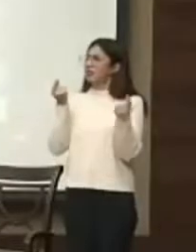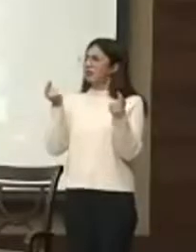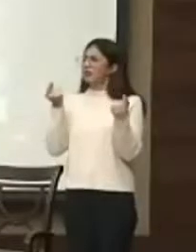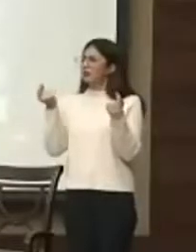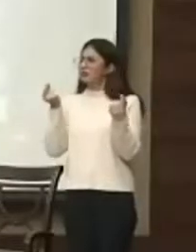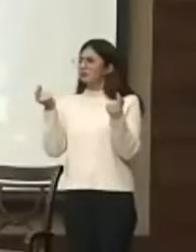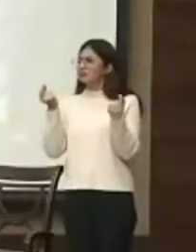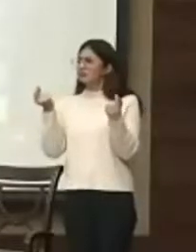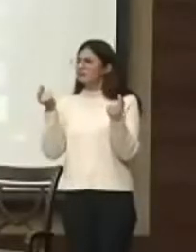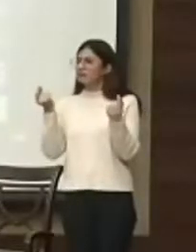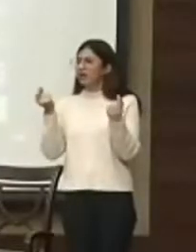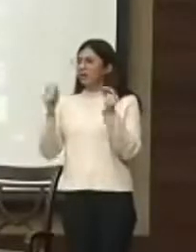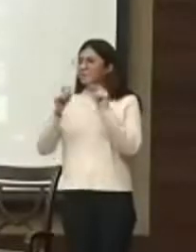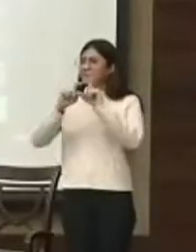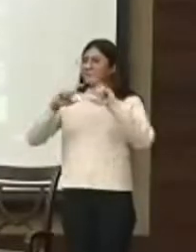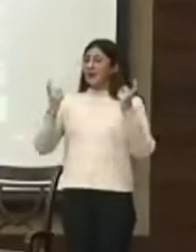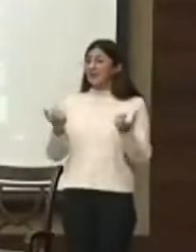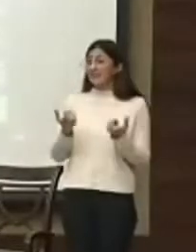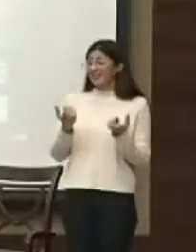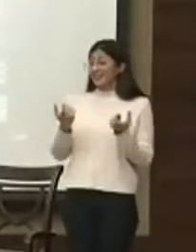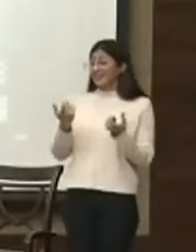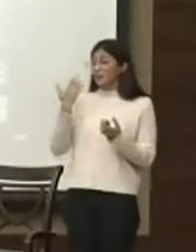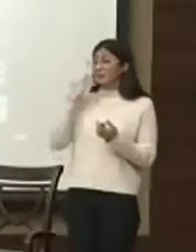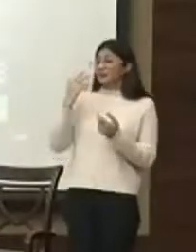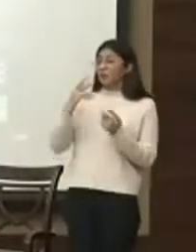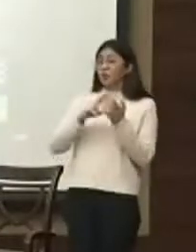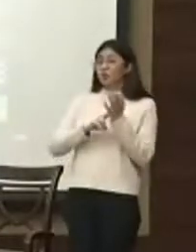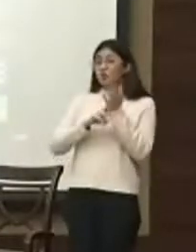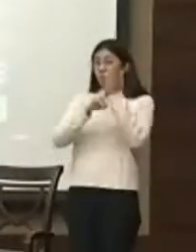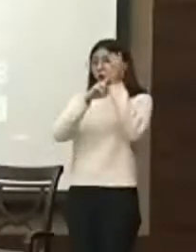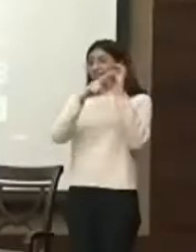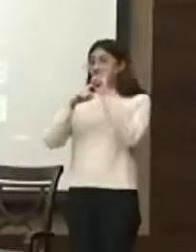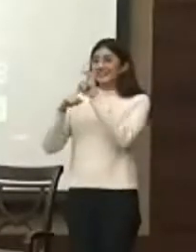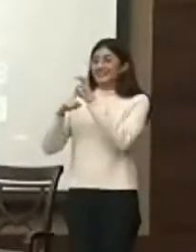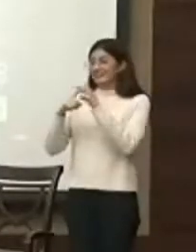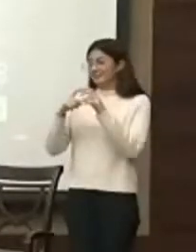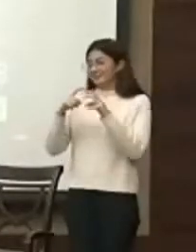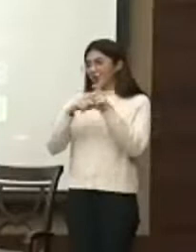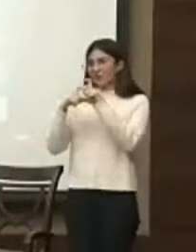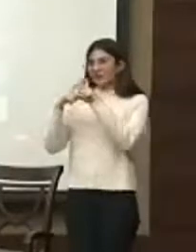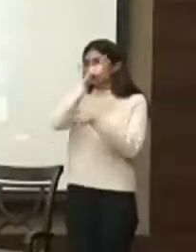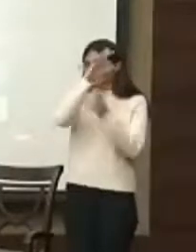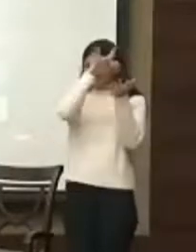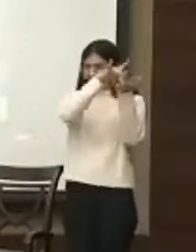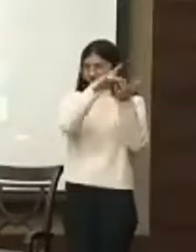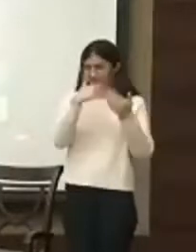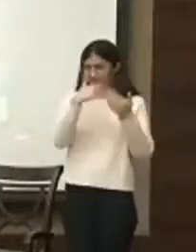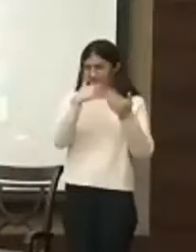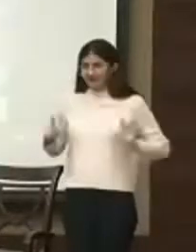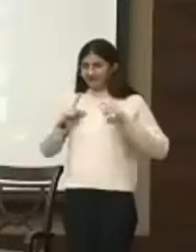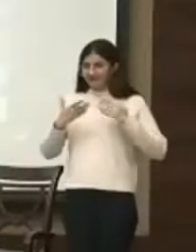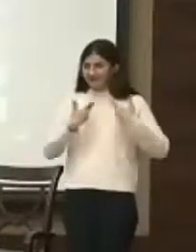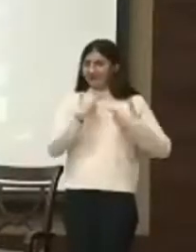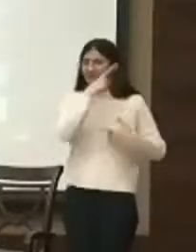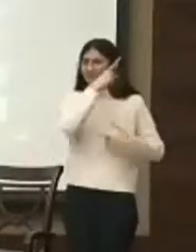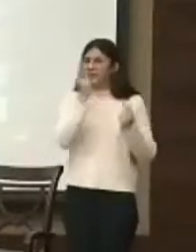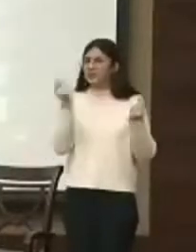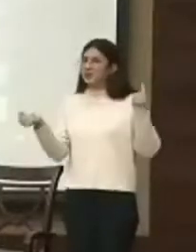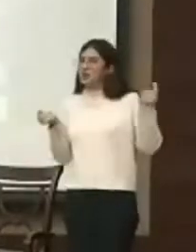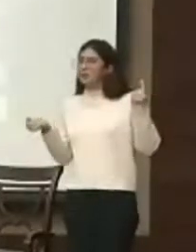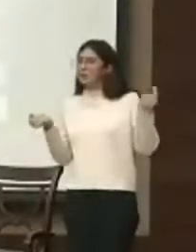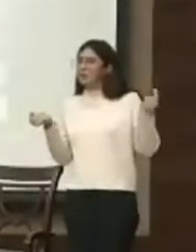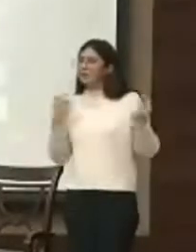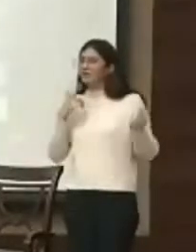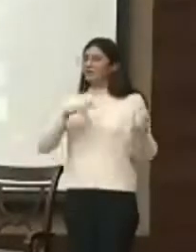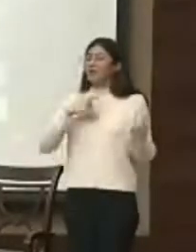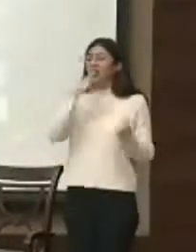hear in a panel when we're talking about the Northeast, from the part of India from where I am. This is how can we be more